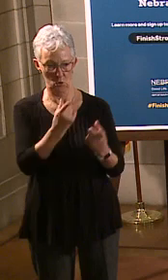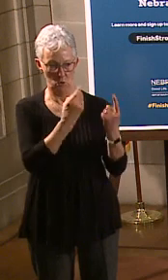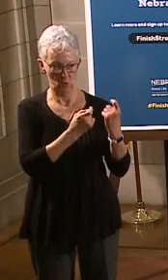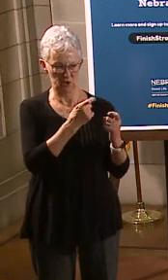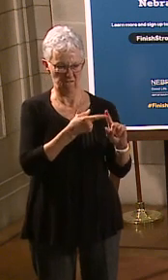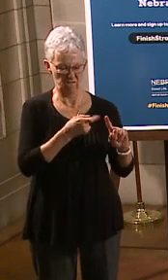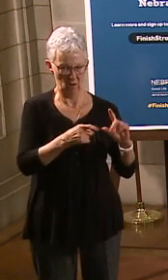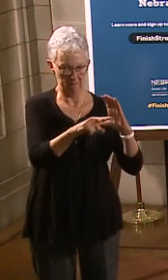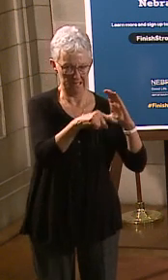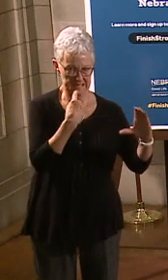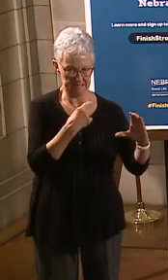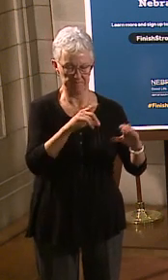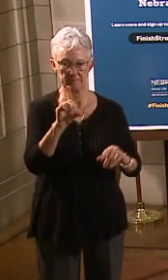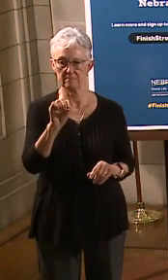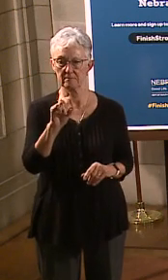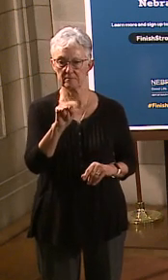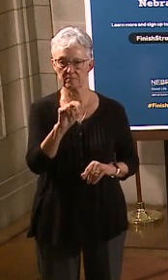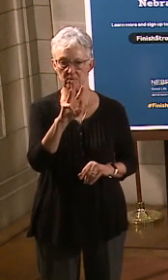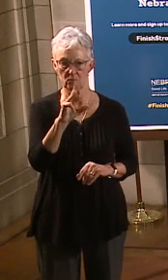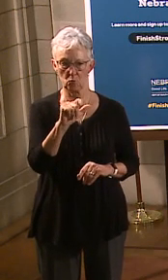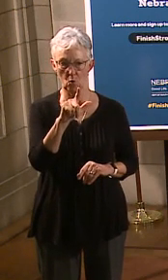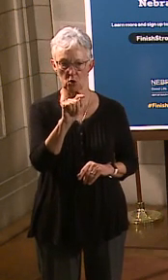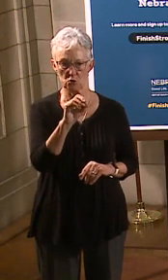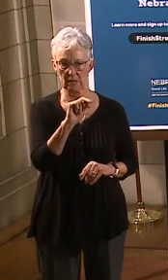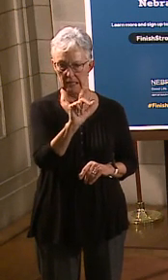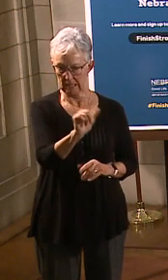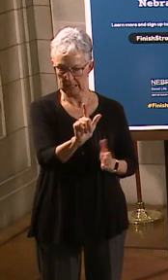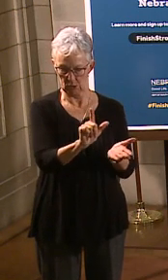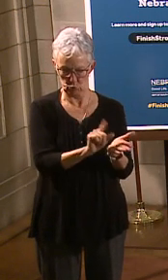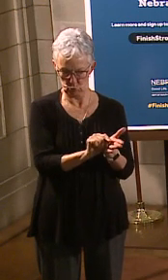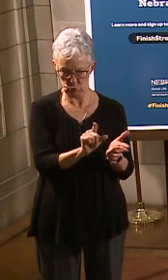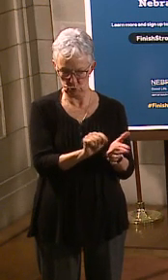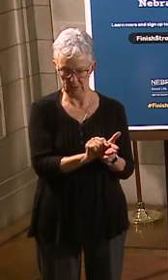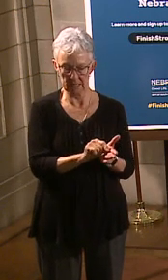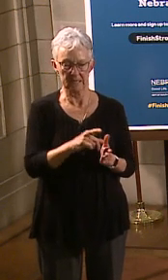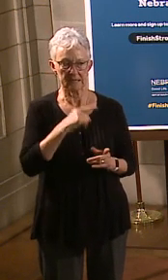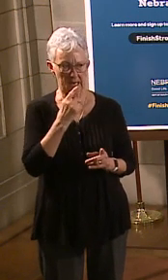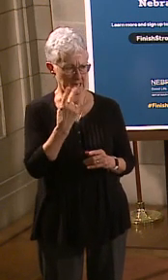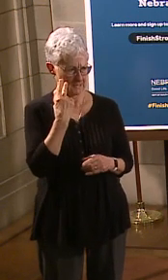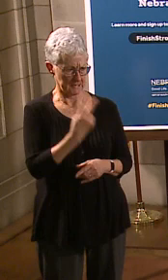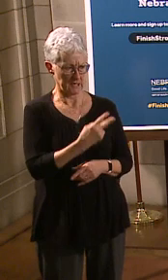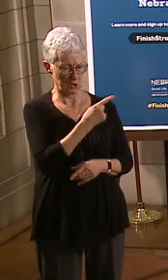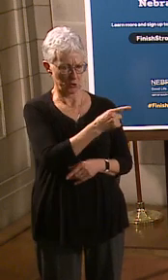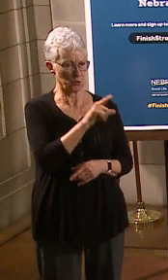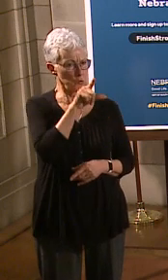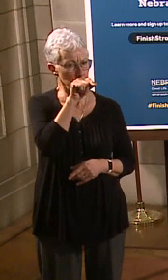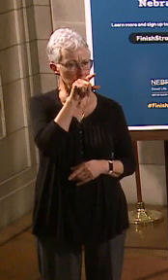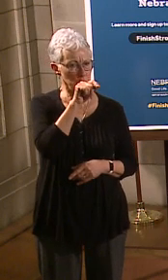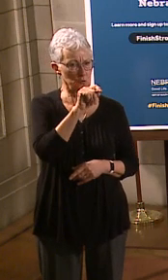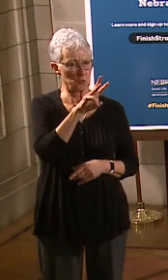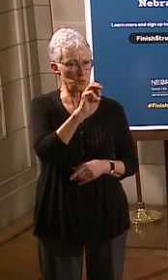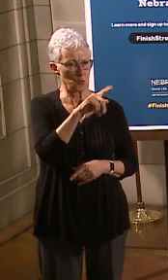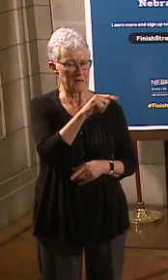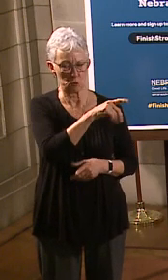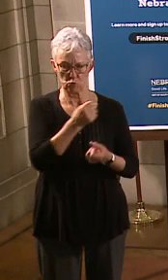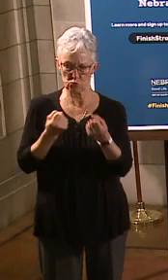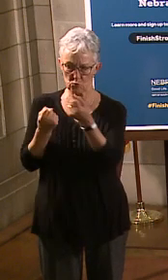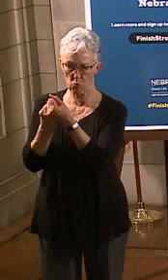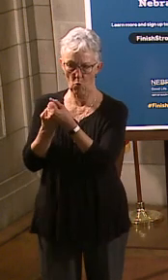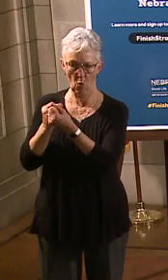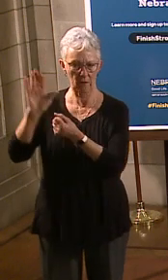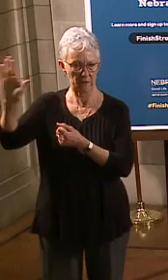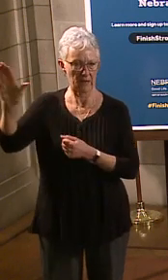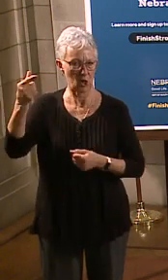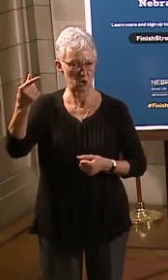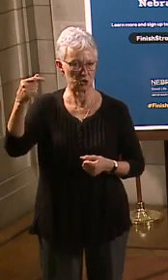time. Don Walton from the Lincoln Journal-Star, following your tweet supporting Georgia's changes to voting access, do you want to see any changes in